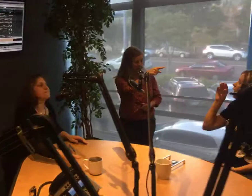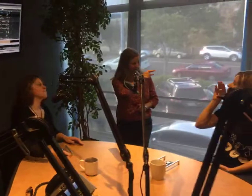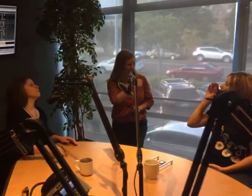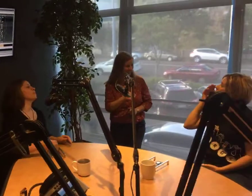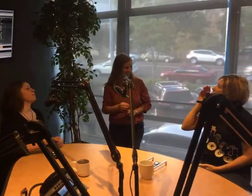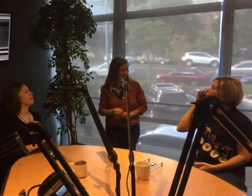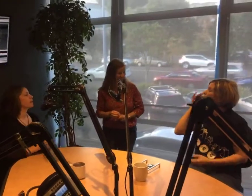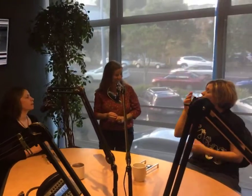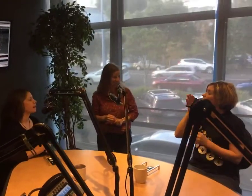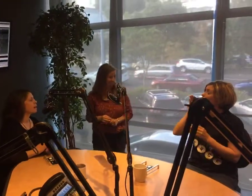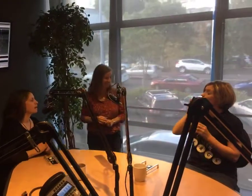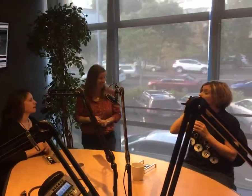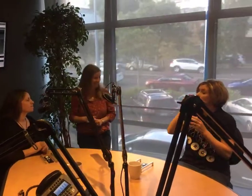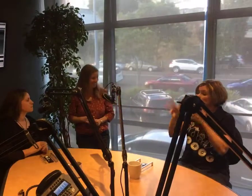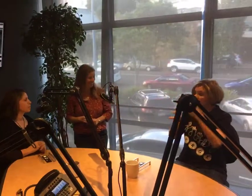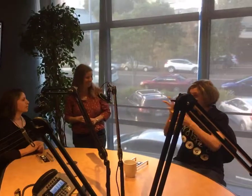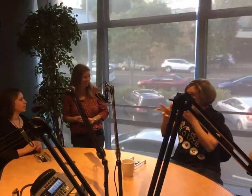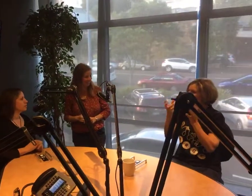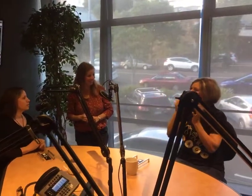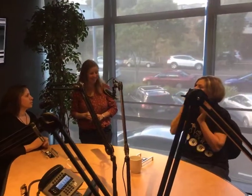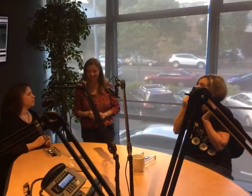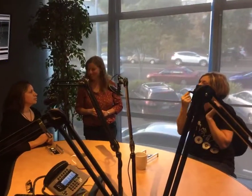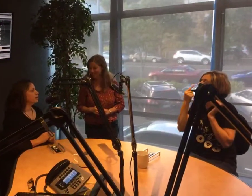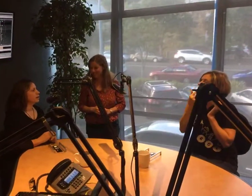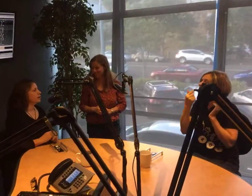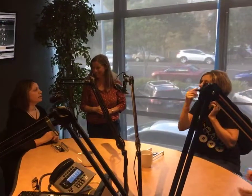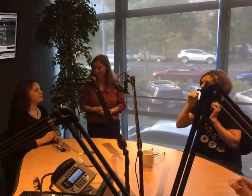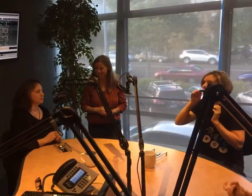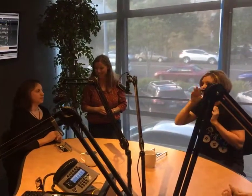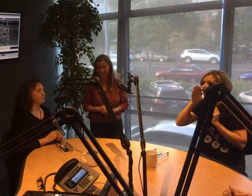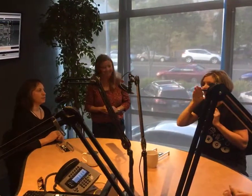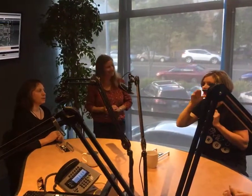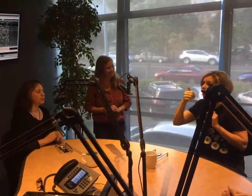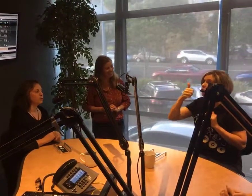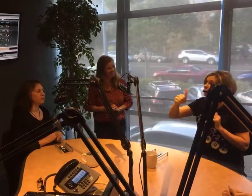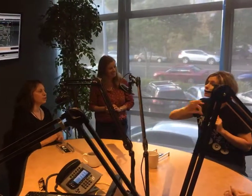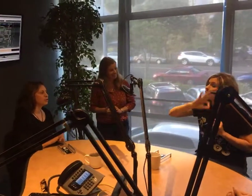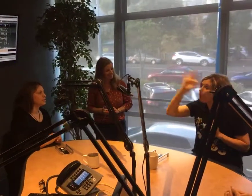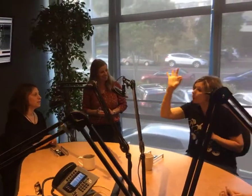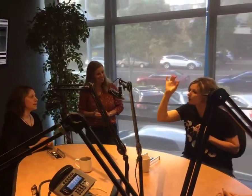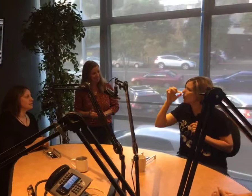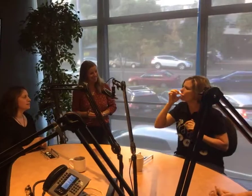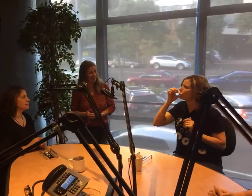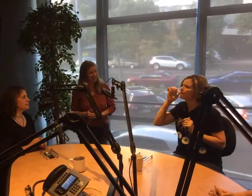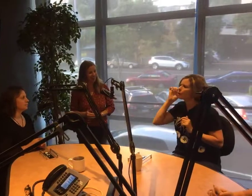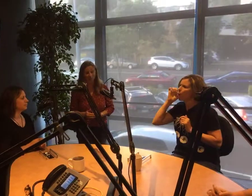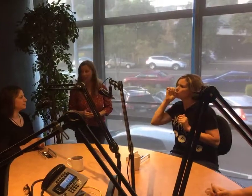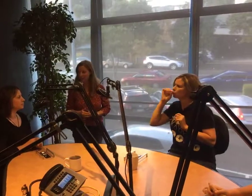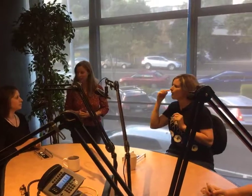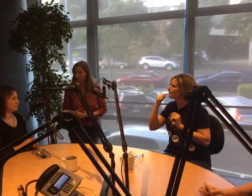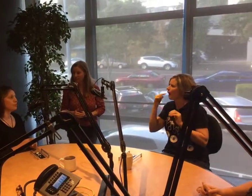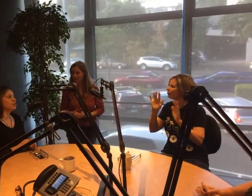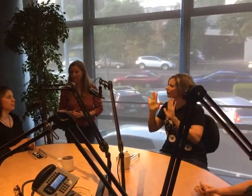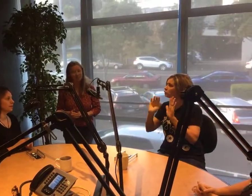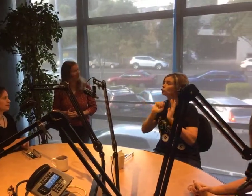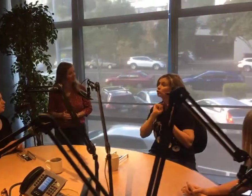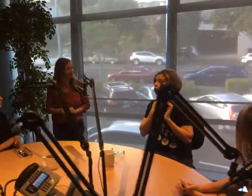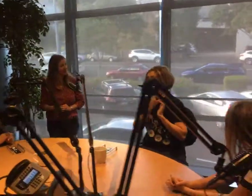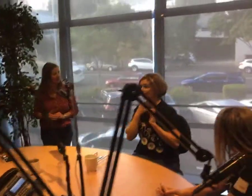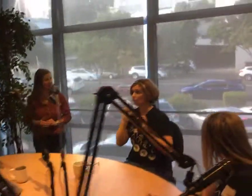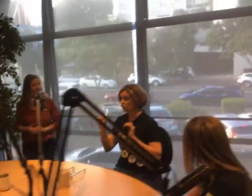I was watching. Ah, So when you're signing, Yeah. it's very, very important to use lip patterns. lip Oh, pattern. is it?